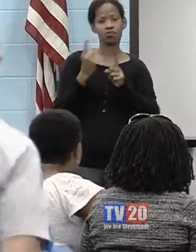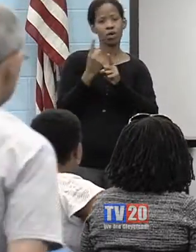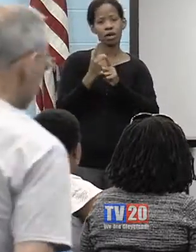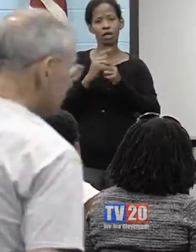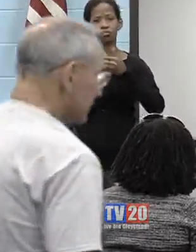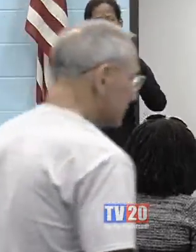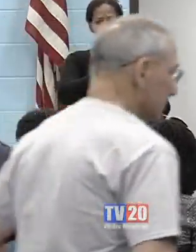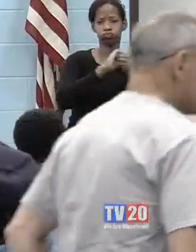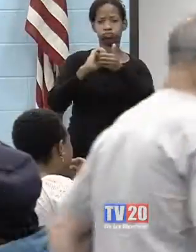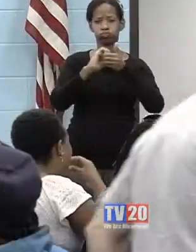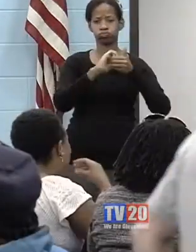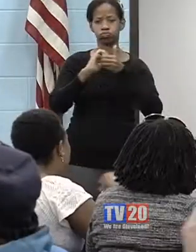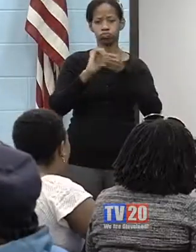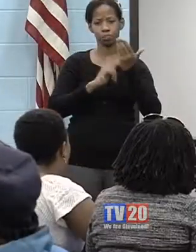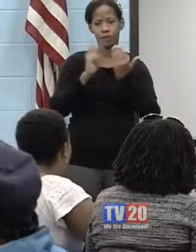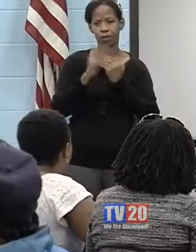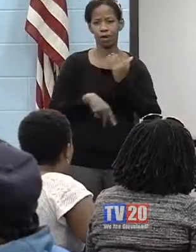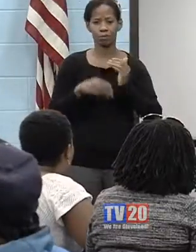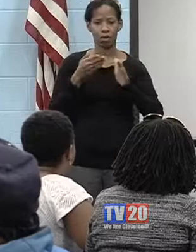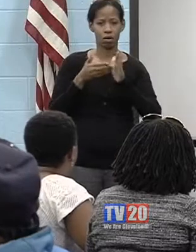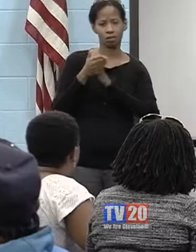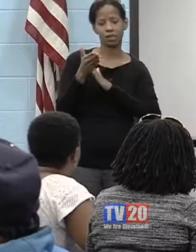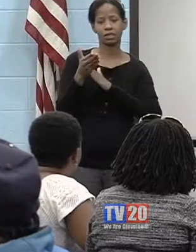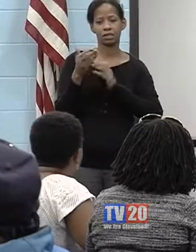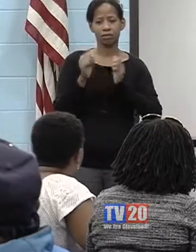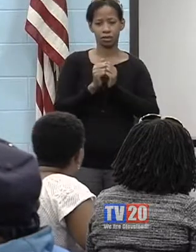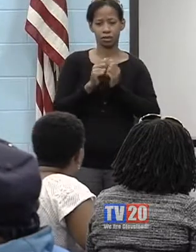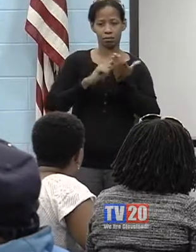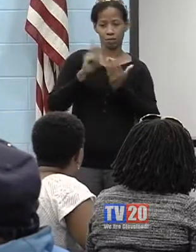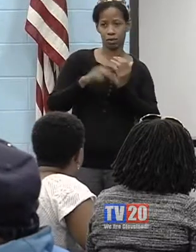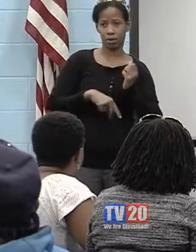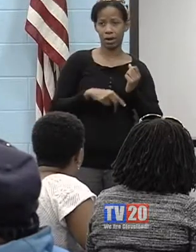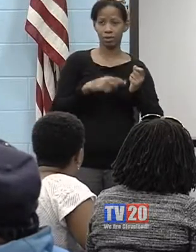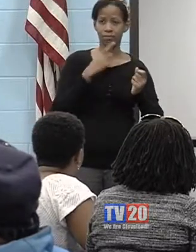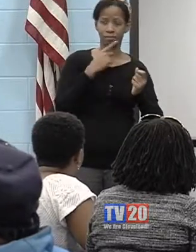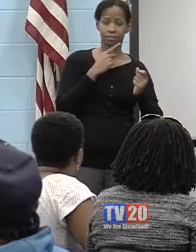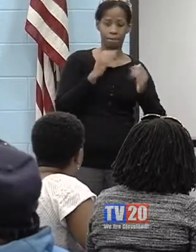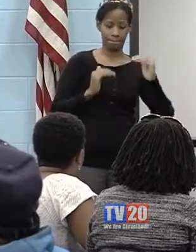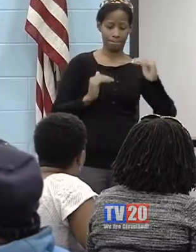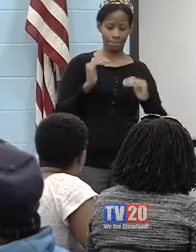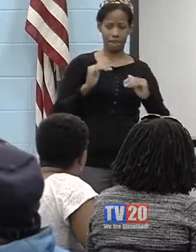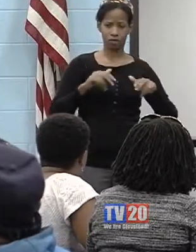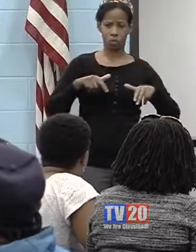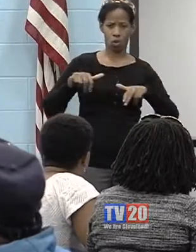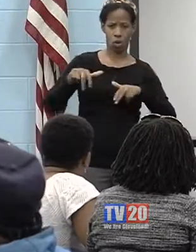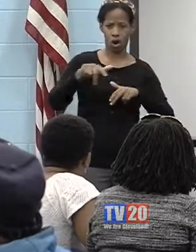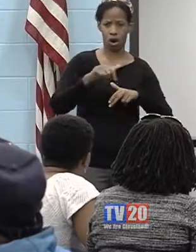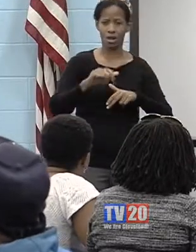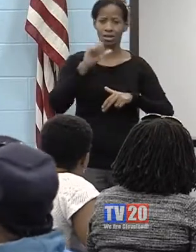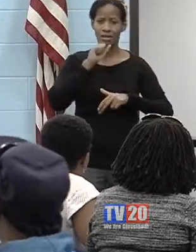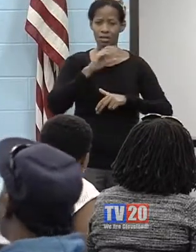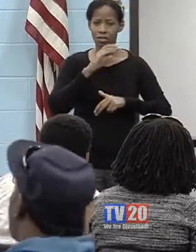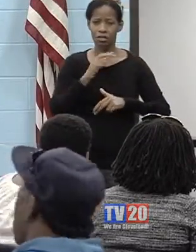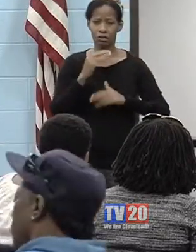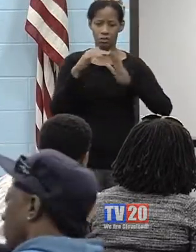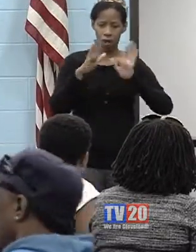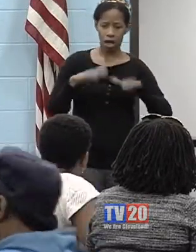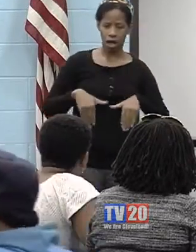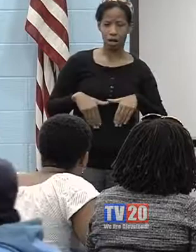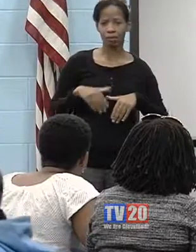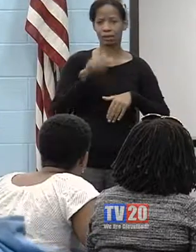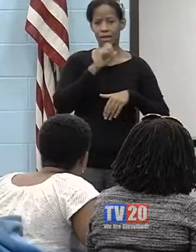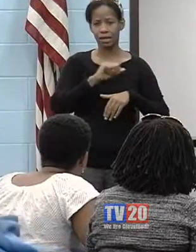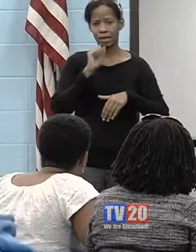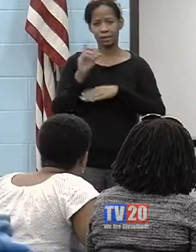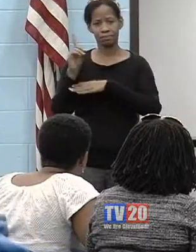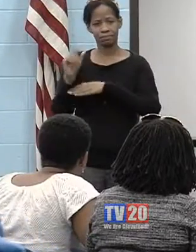regularly with Fairhill programs, Fairhill Partners, around programs like Matter of Balance, the Senior Guest House, the